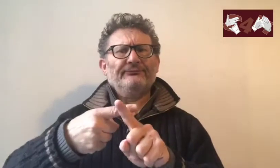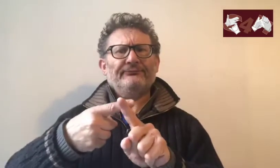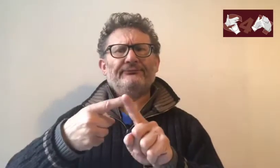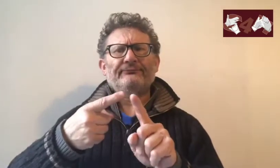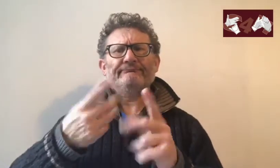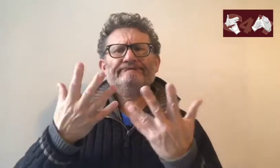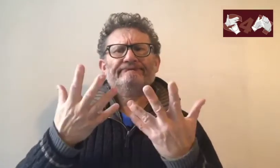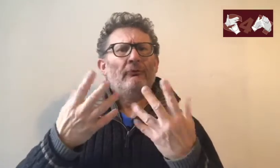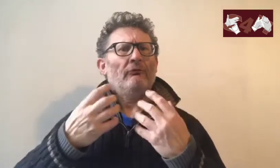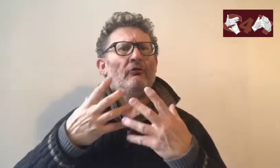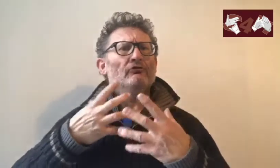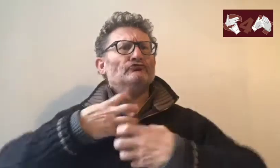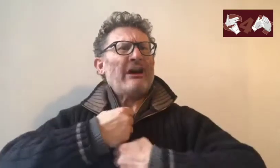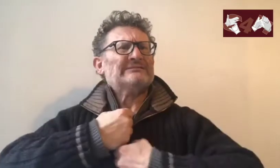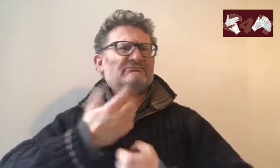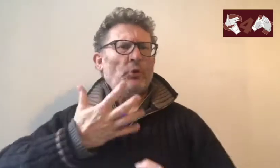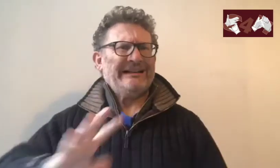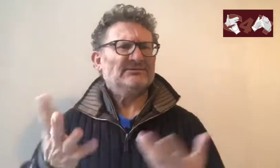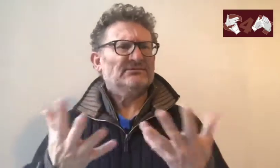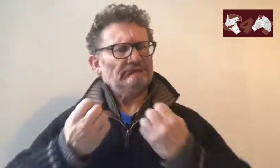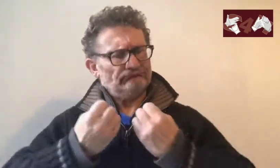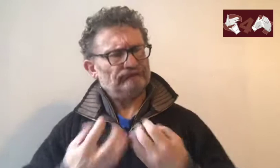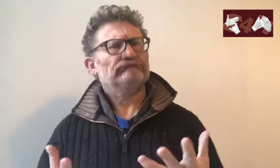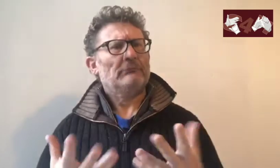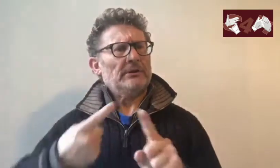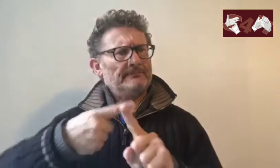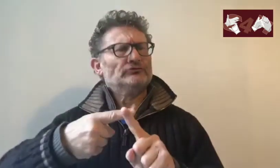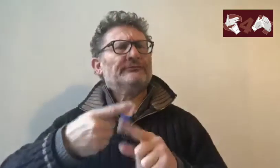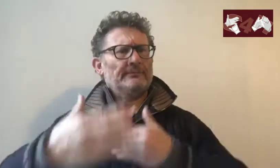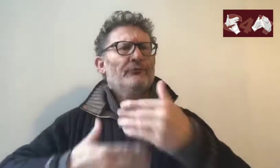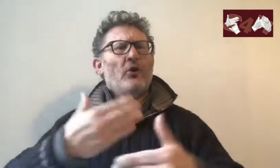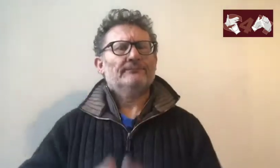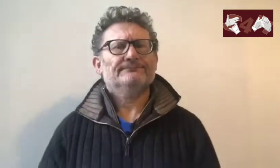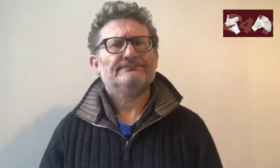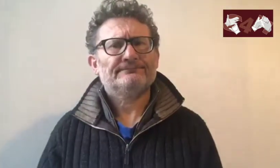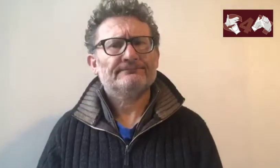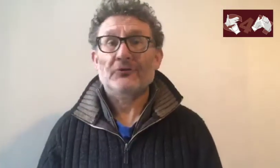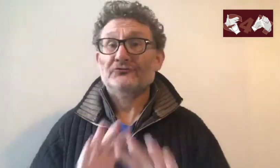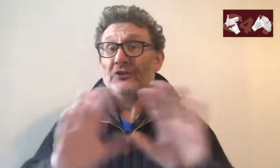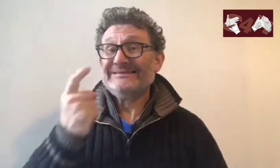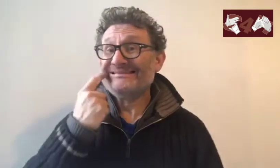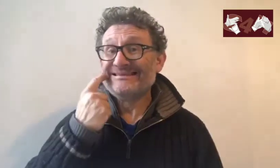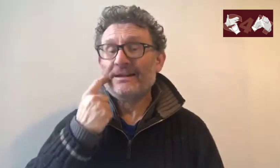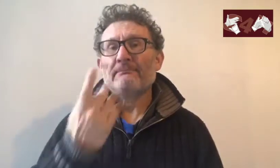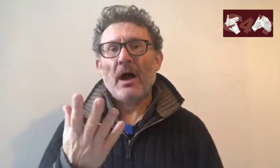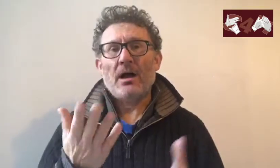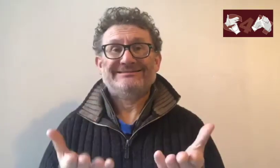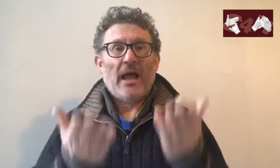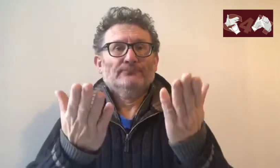Again, the information I received from that helped me, really helped me. I mean, just it helped me stay positive, gave me a focus about moving forward.